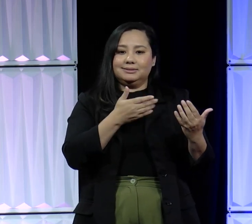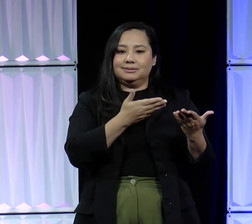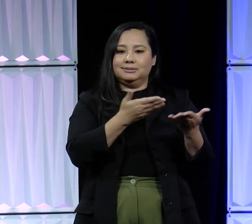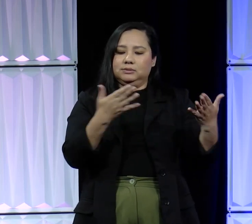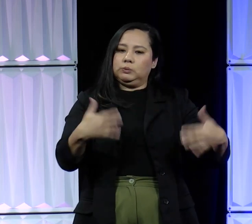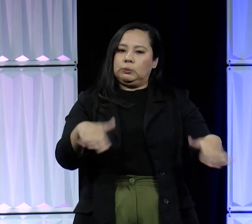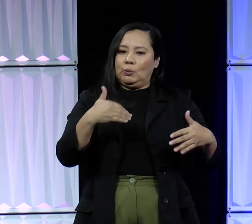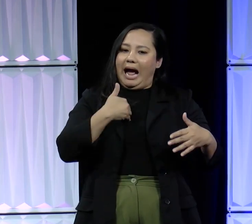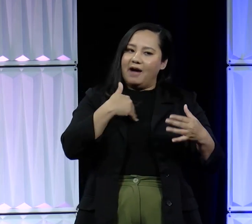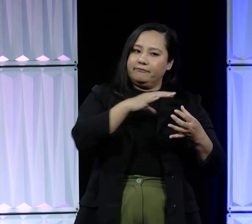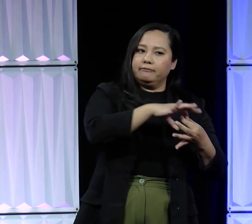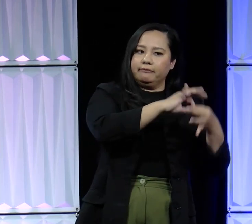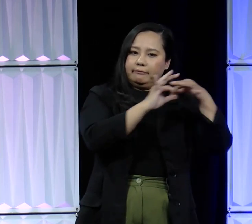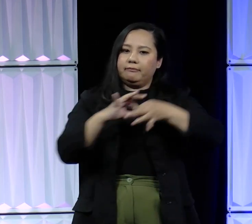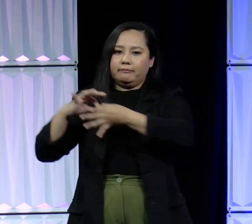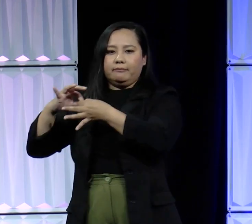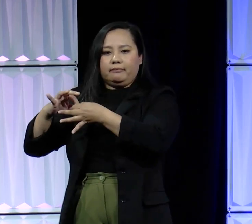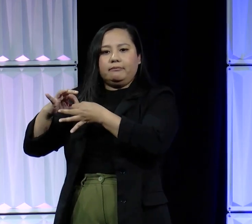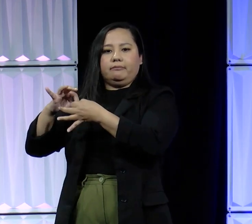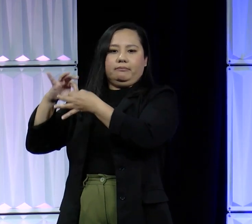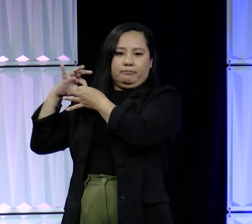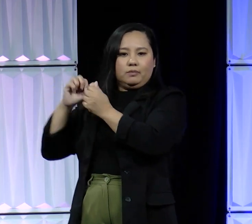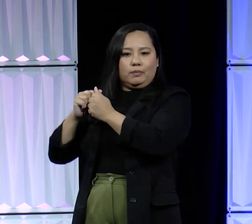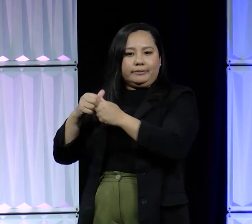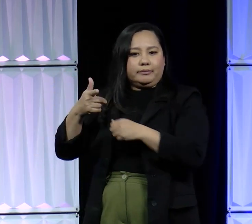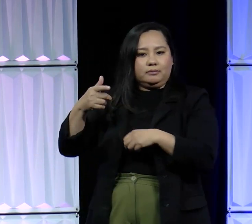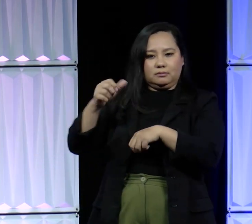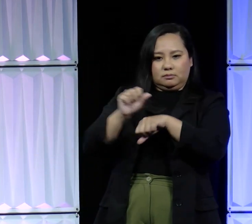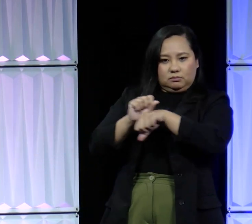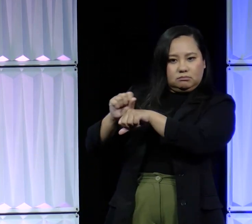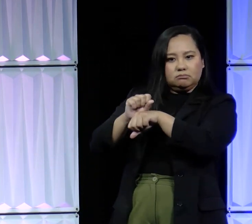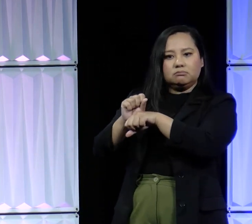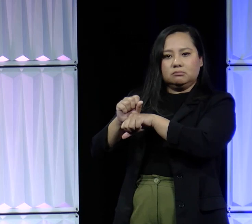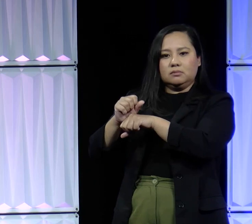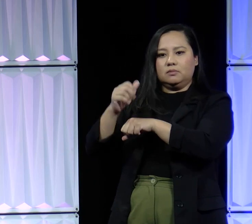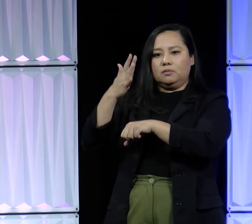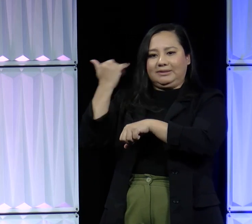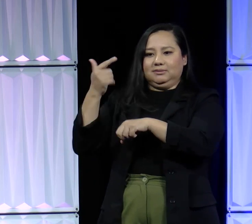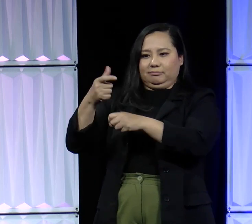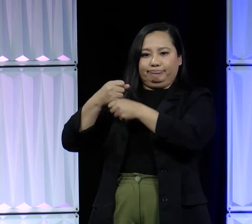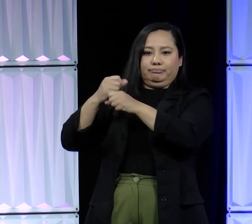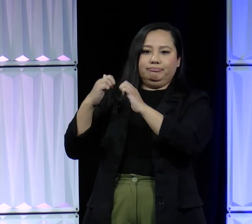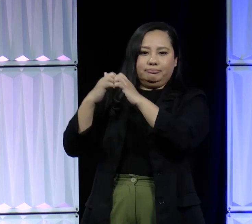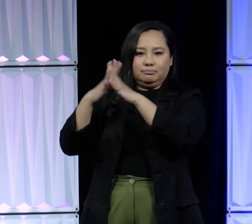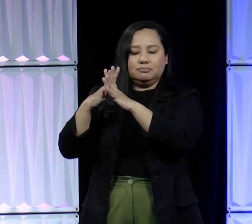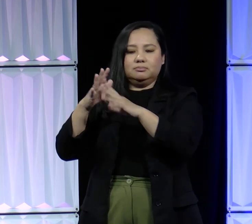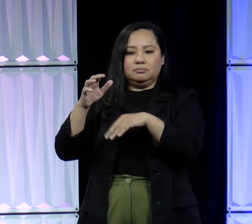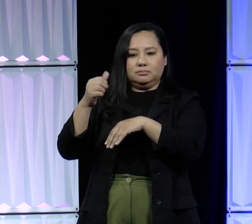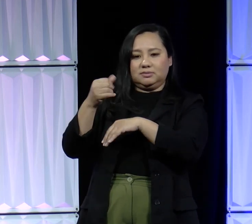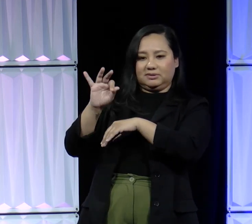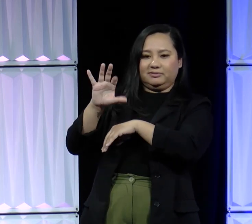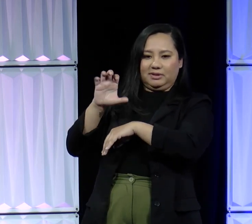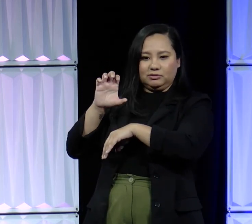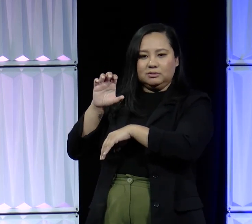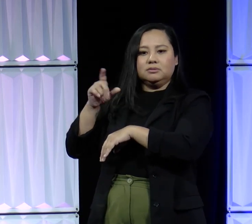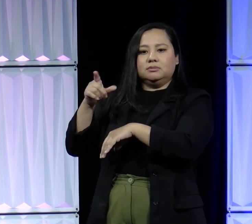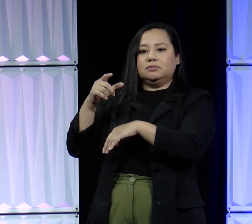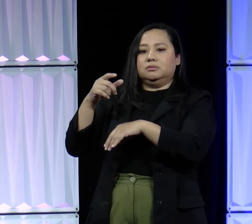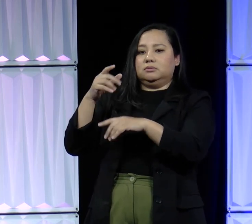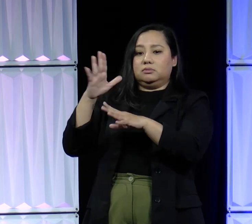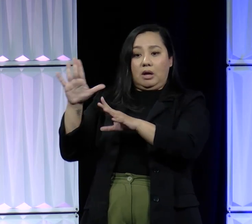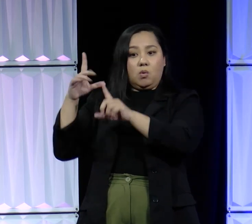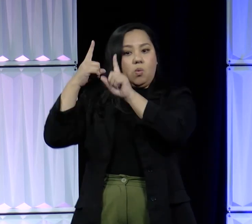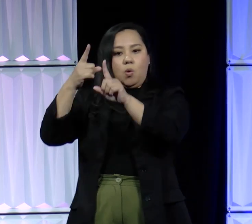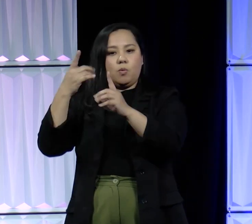slave patrol, which was created in the early 1700s with one mission: to establish a system of terror